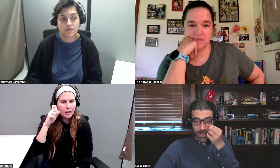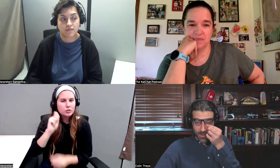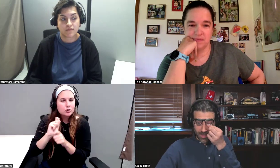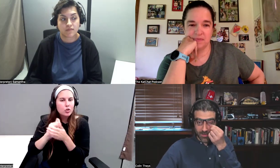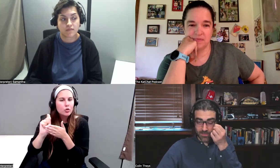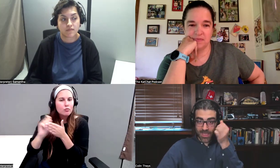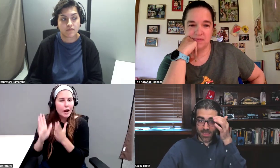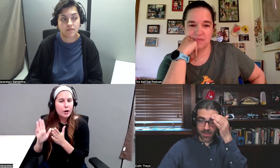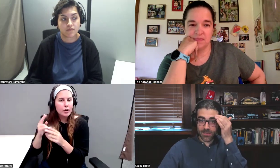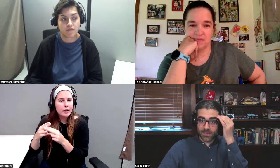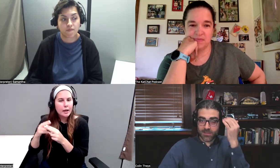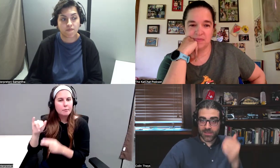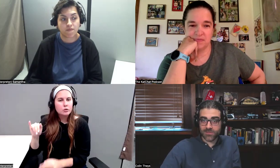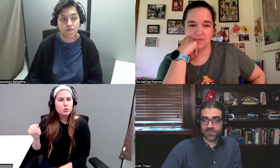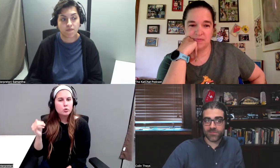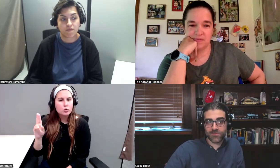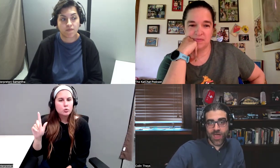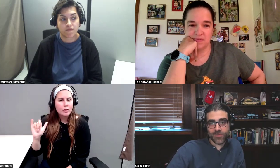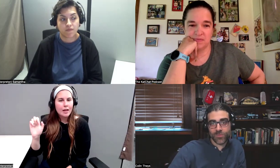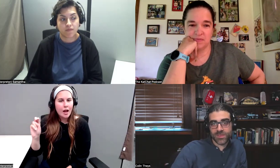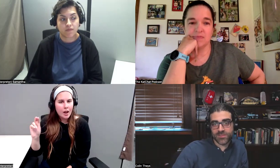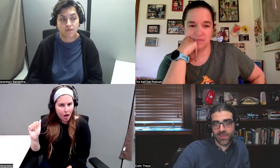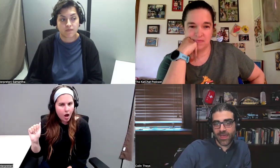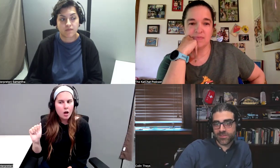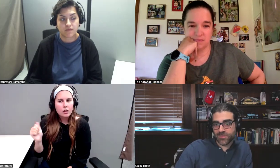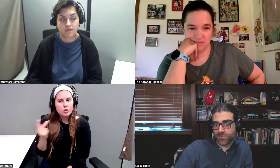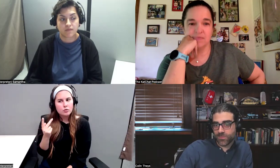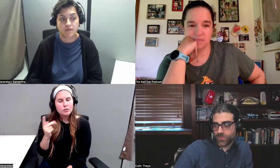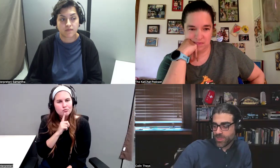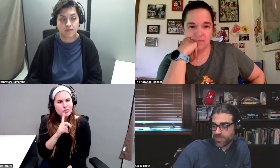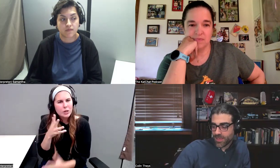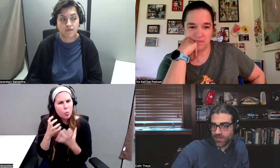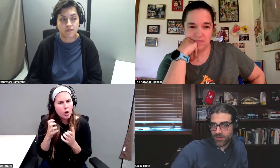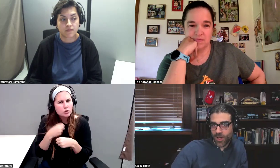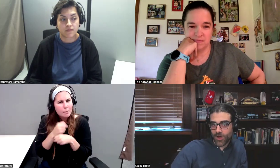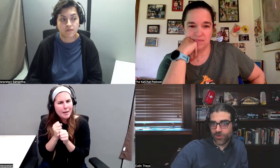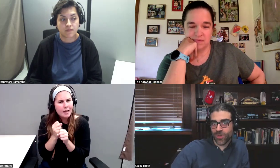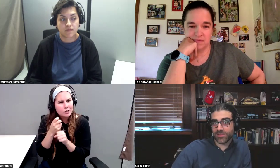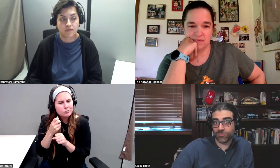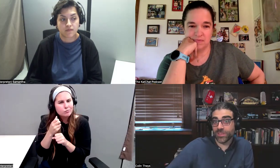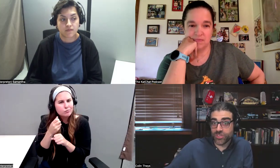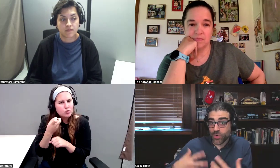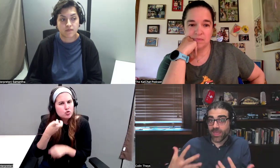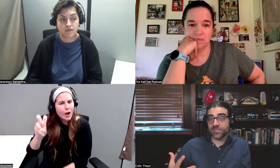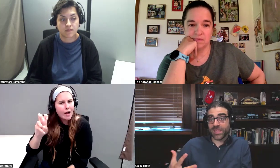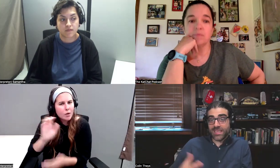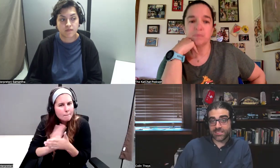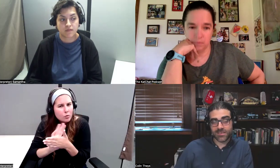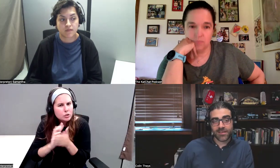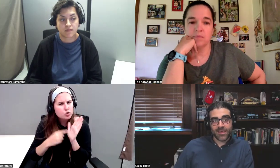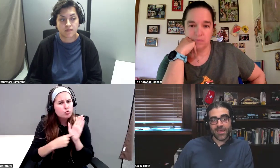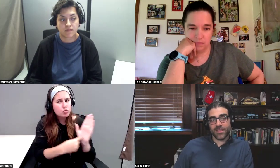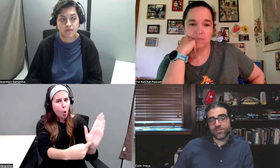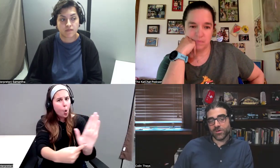both very invested in making these travel movies that we think are trying to really showcase the